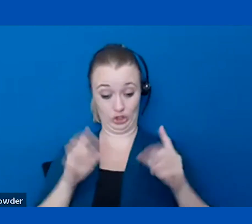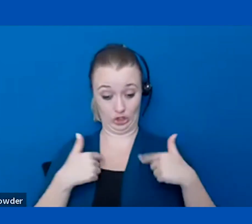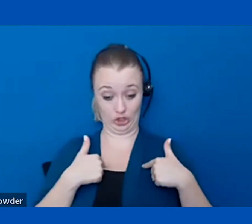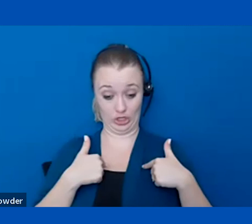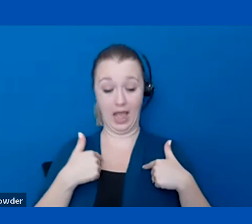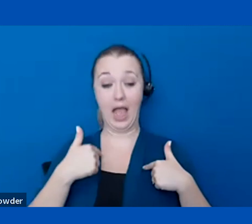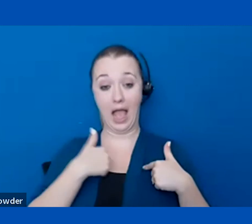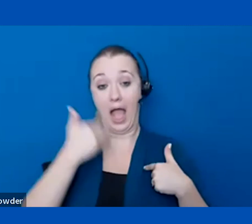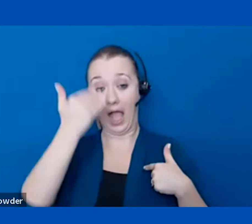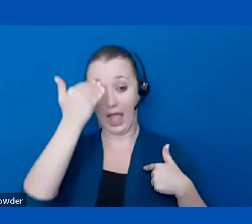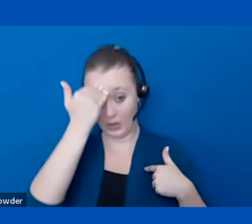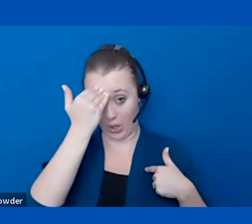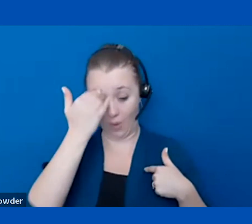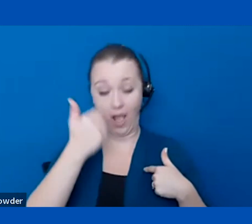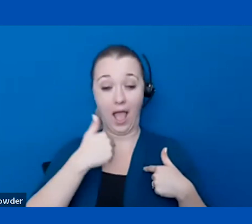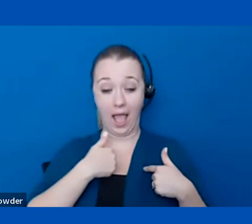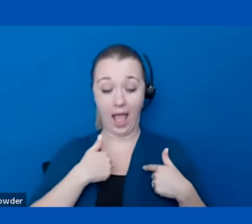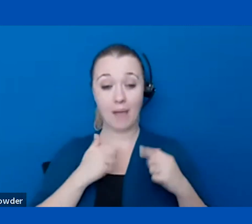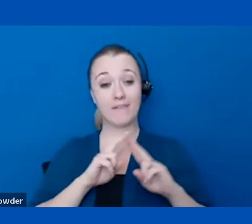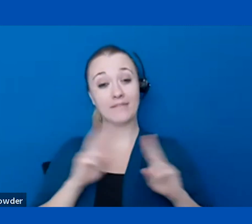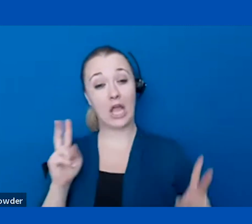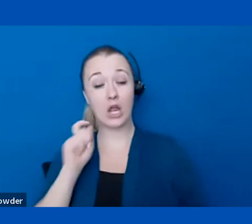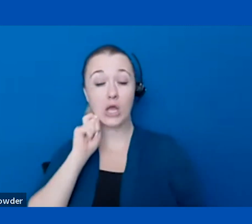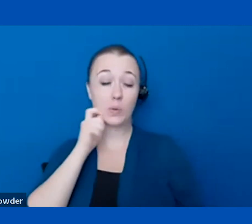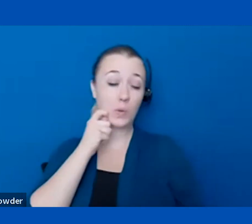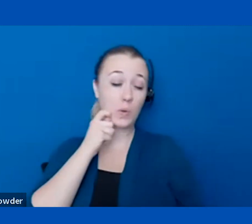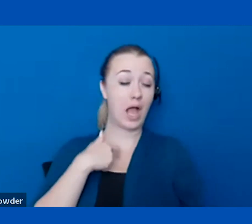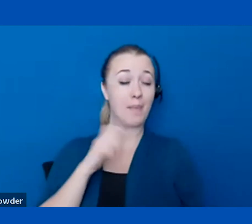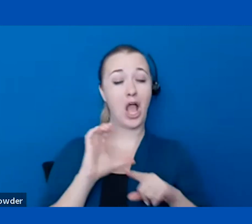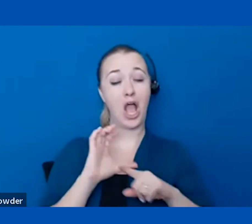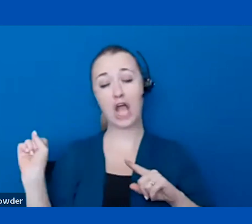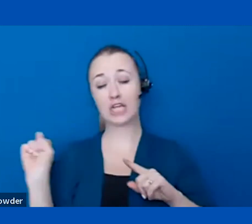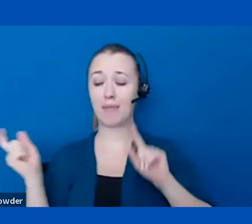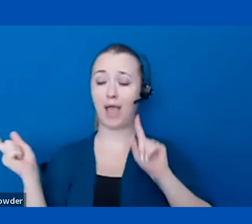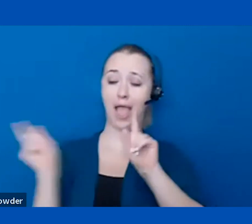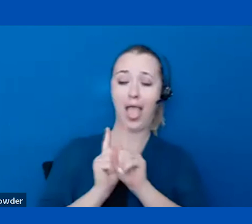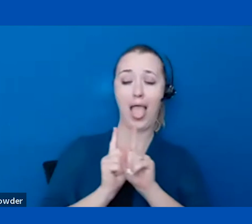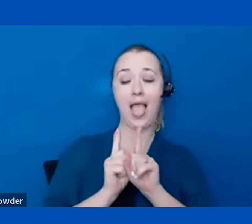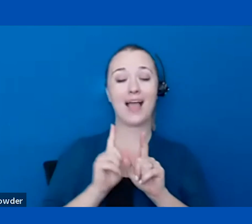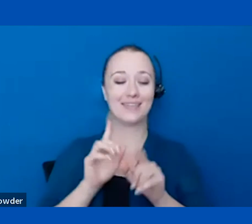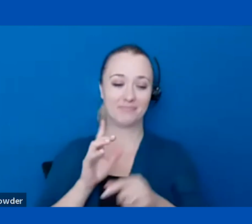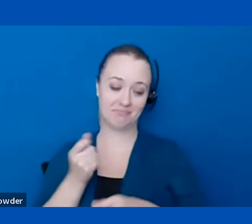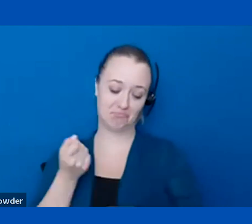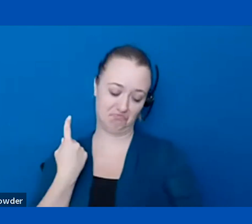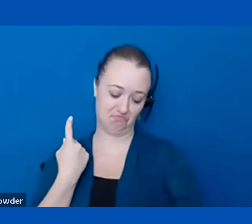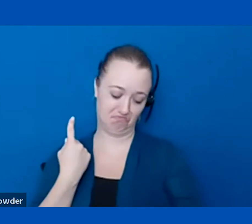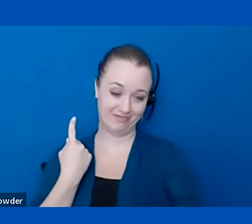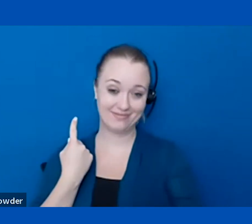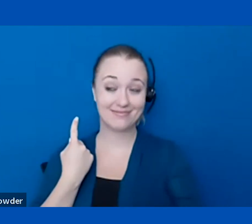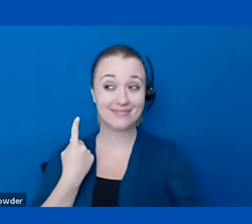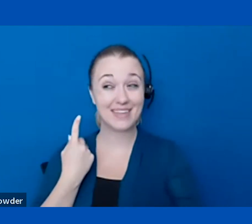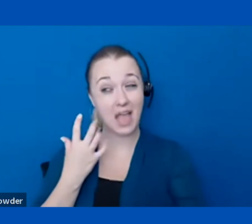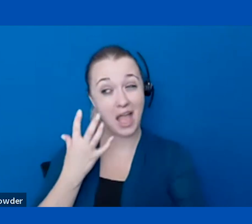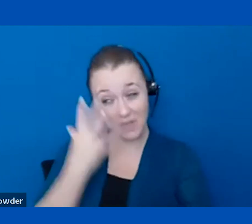am super cool. Like, I know that I'm awesome to be around. Don't get me wrong. Like, I understand that. But unfortunately,